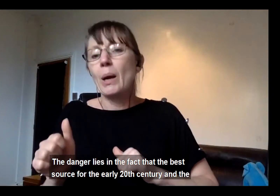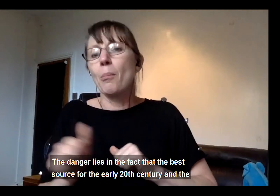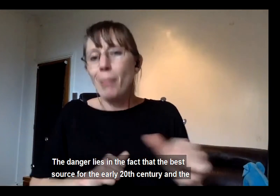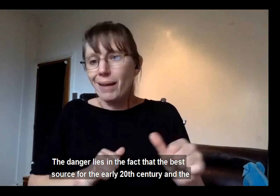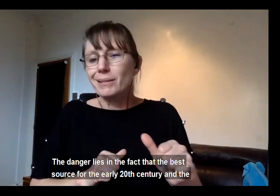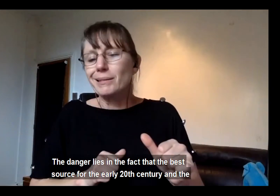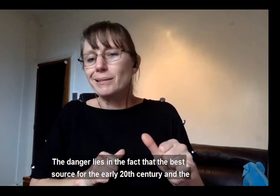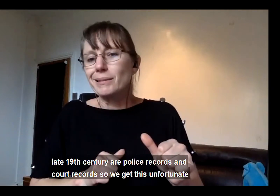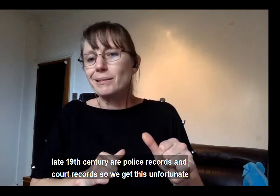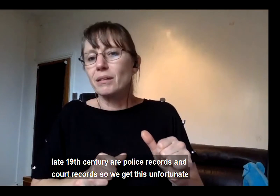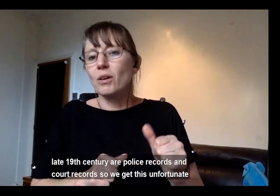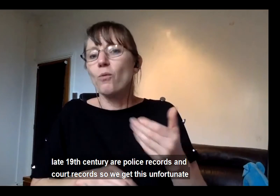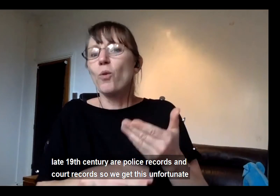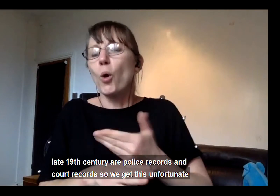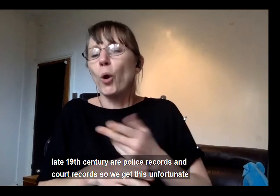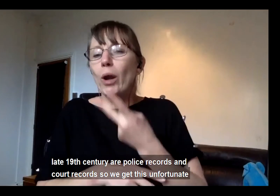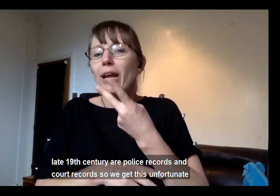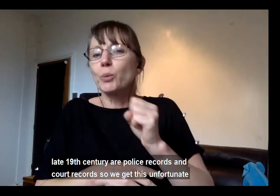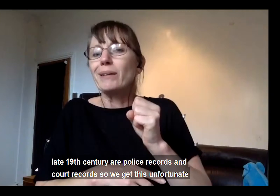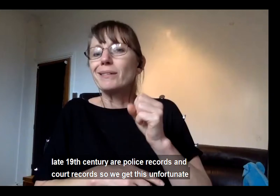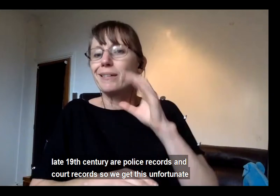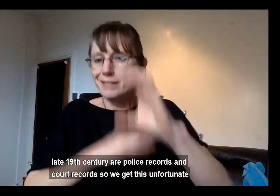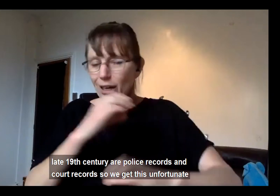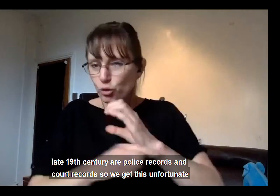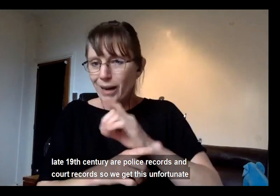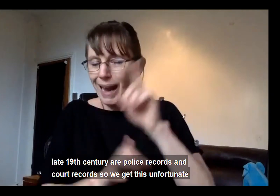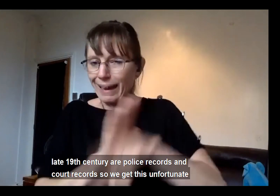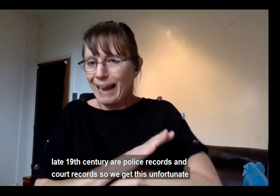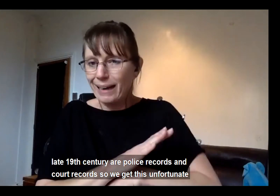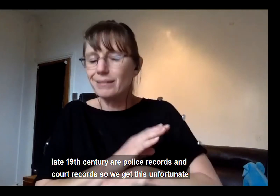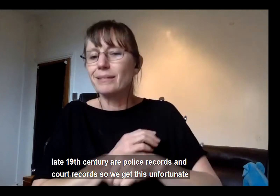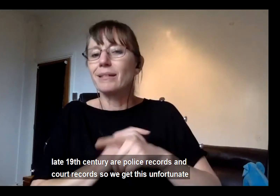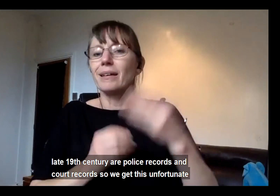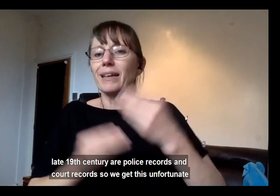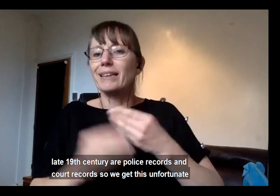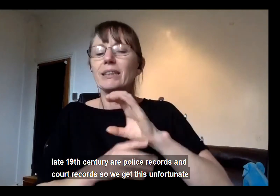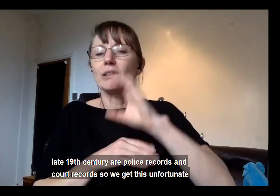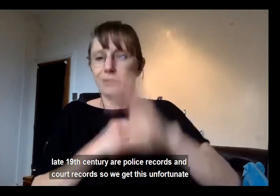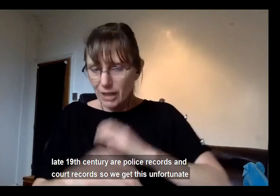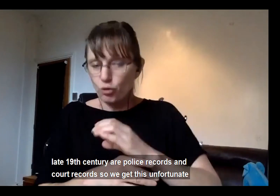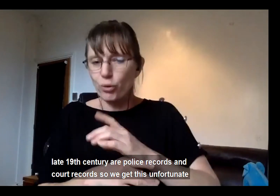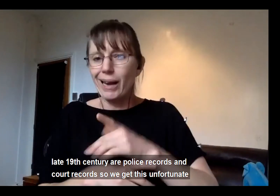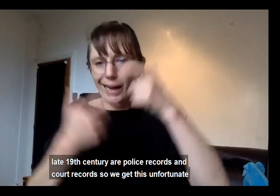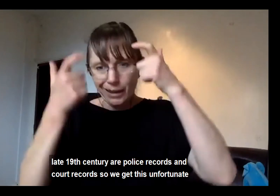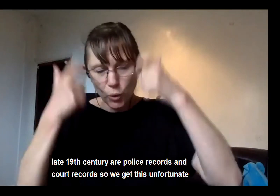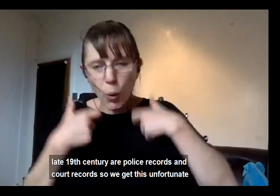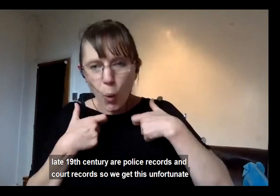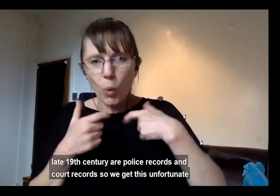the early 20th century and the late 19th century are police records and court records. So we get